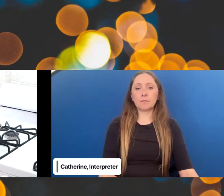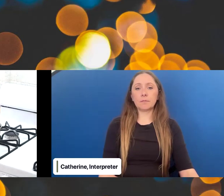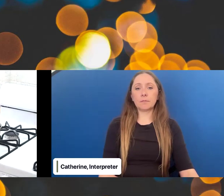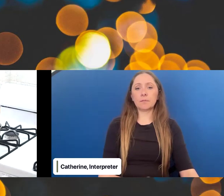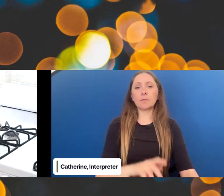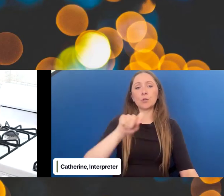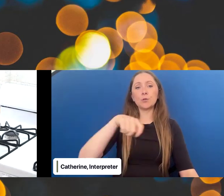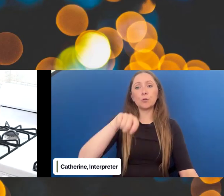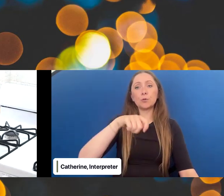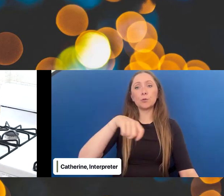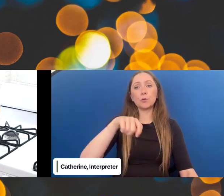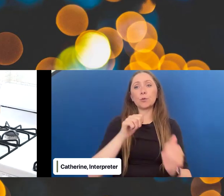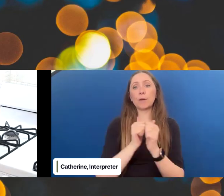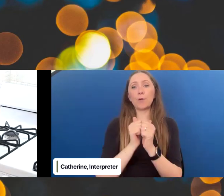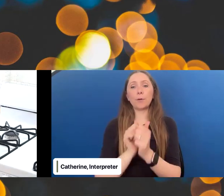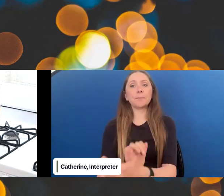Stir that together.